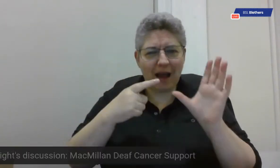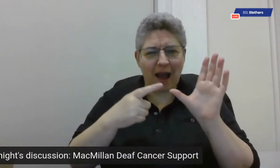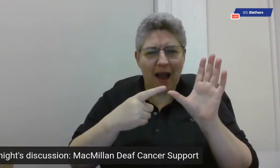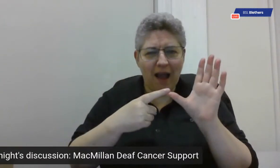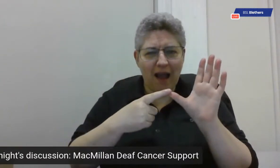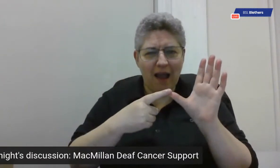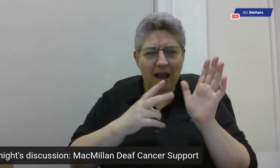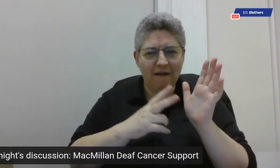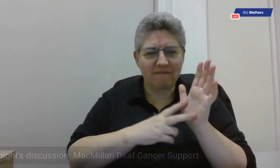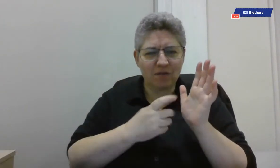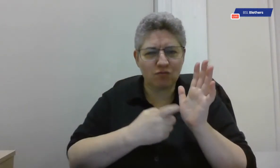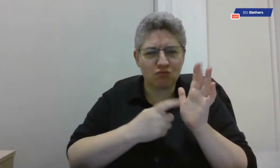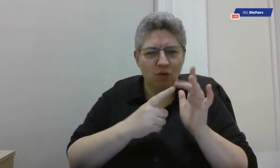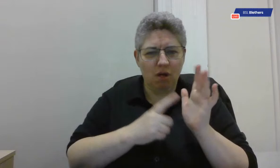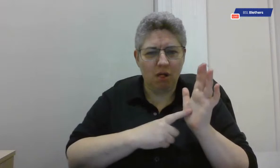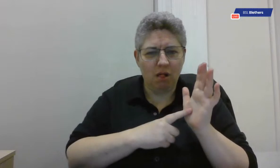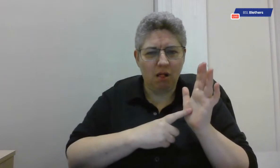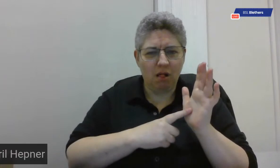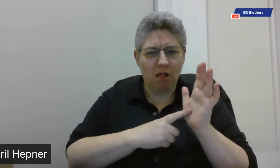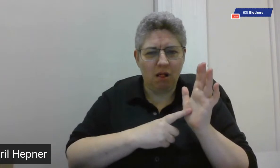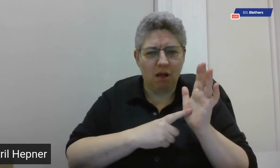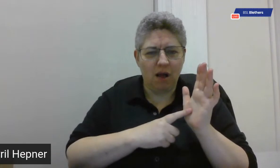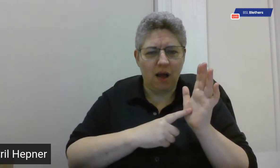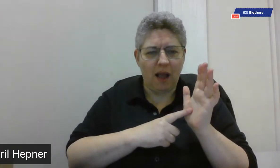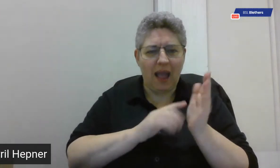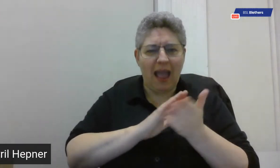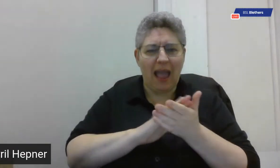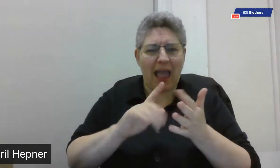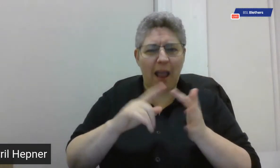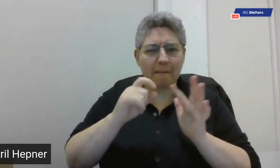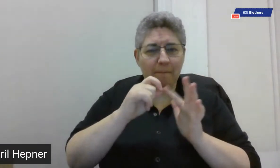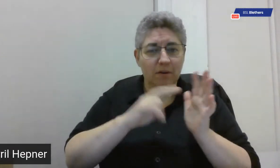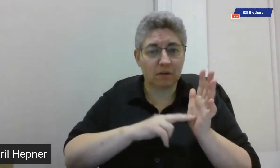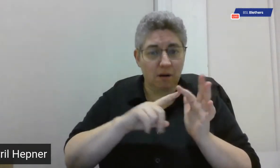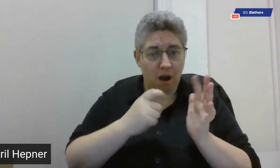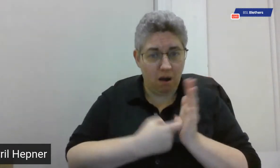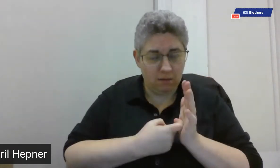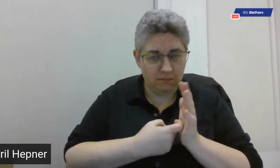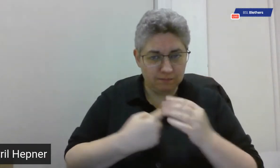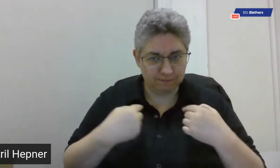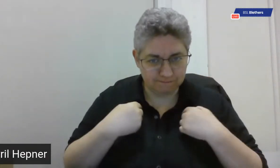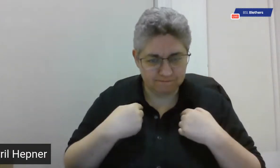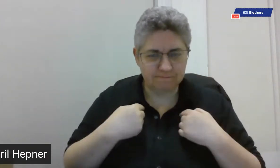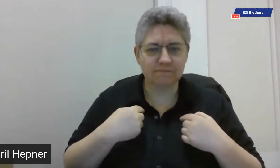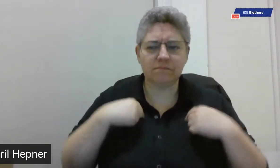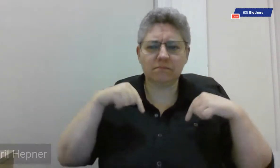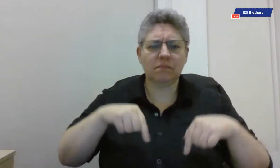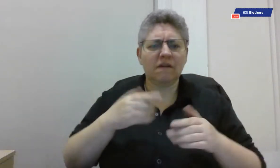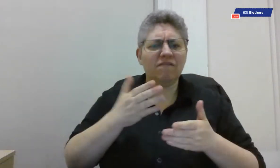Before I start tonight's show, my name's Avro Hepner,